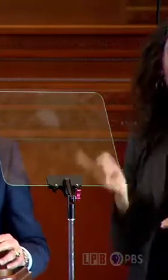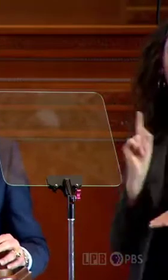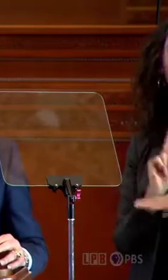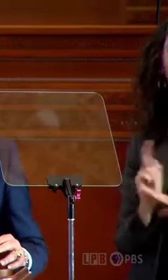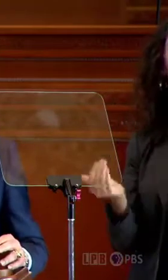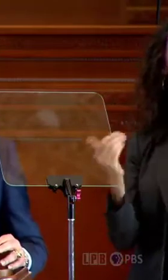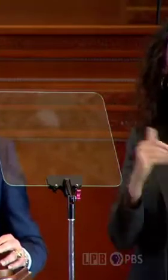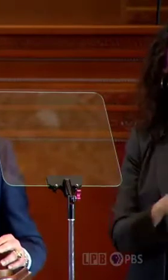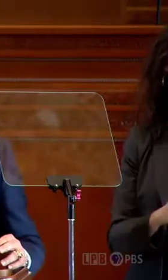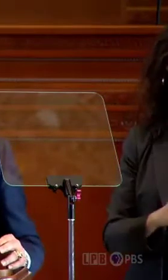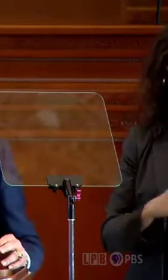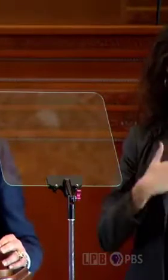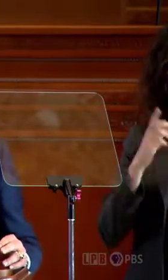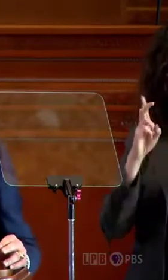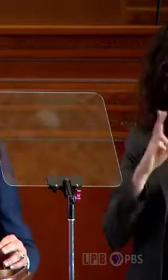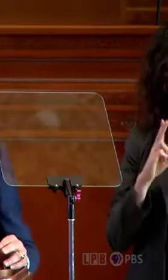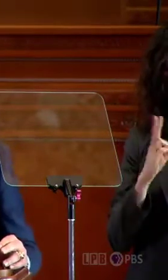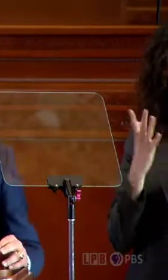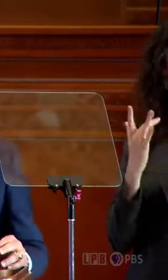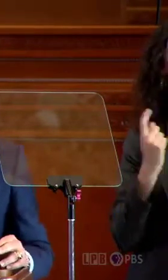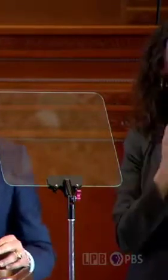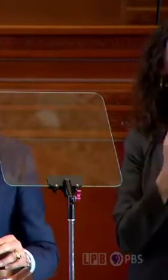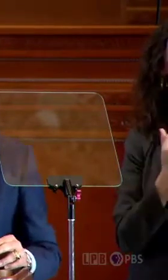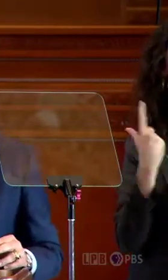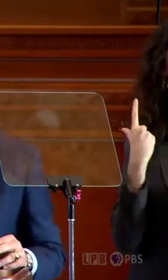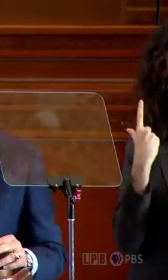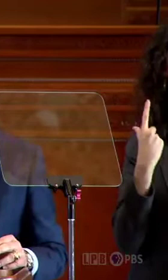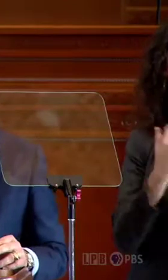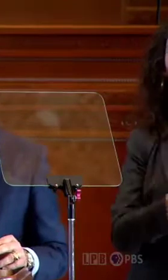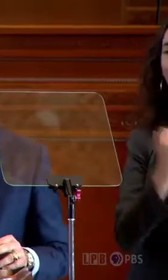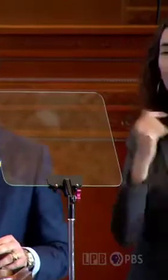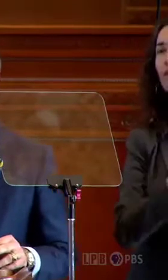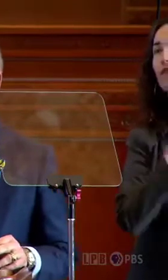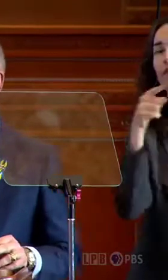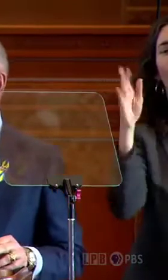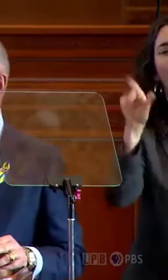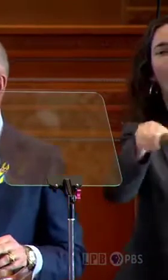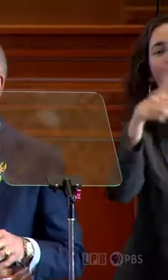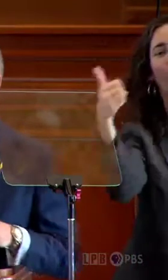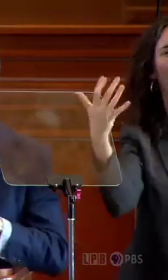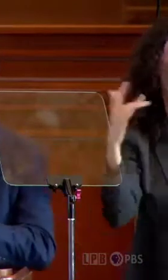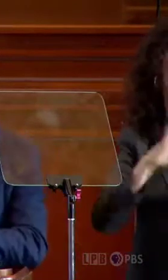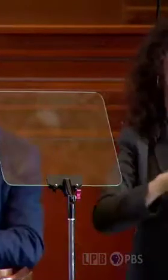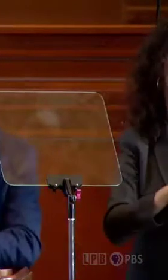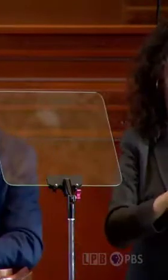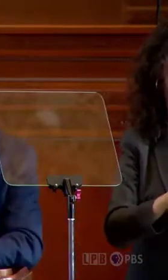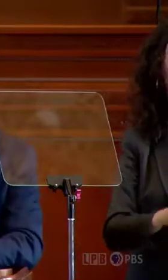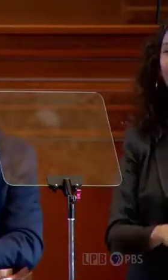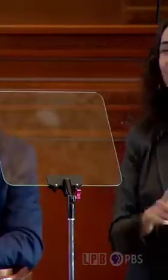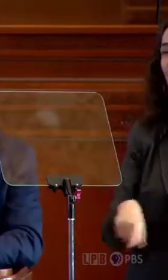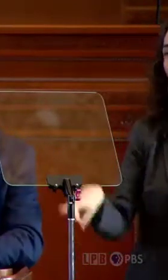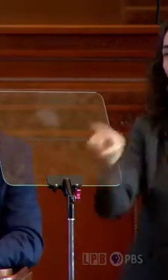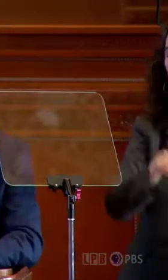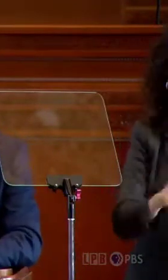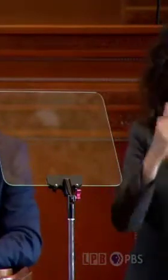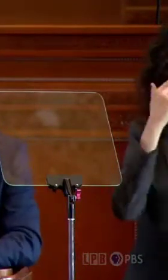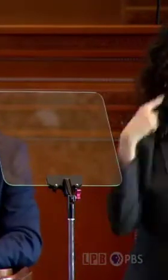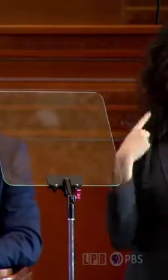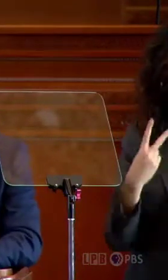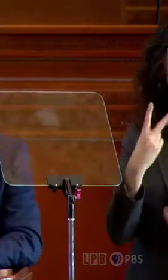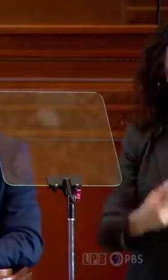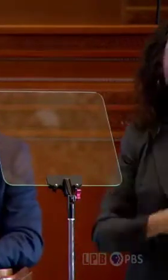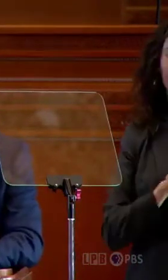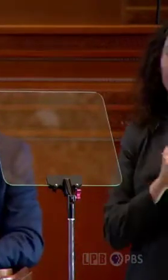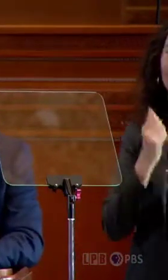after delivering last year's speech off-site due to COVID. You don't need me to tell you that we've been through a lot over these past